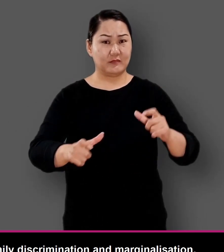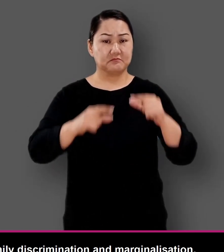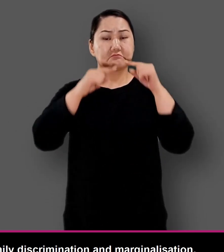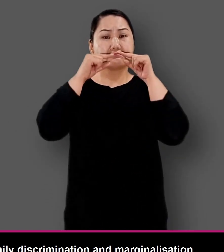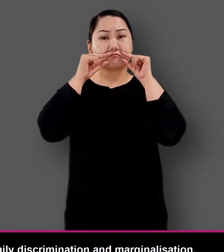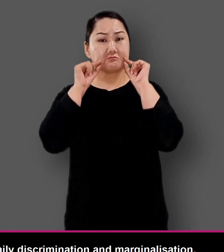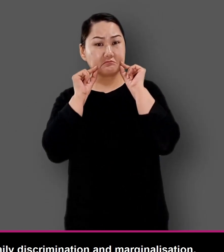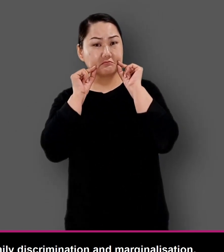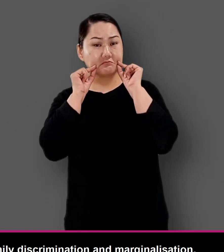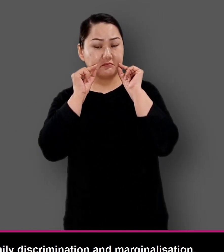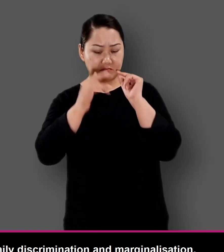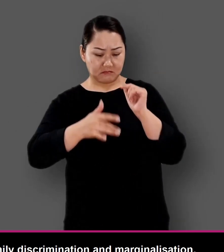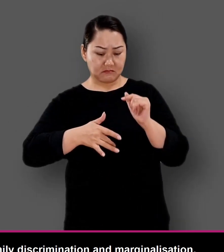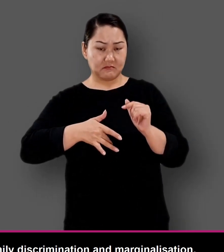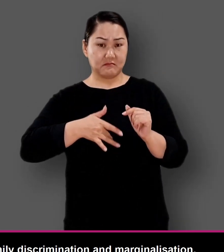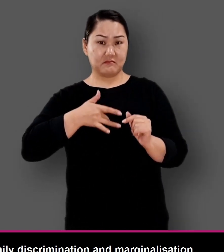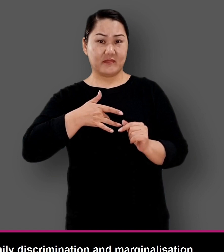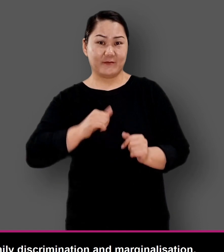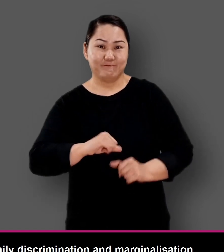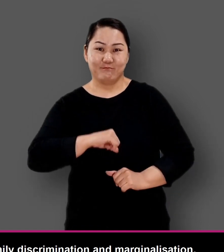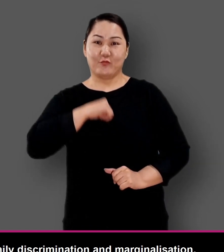and marginalization.